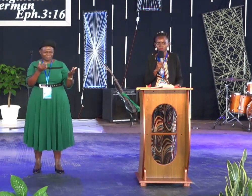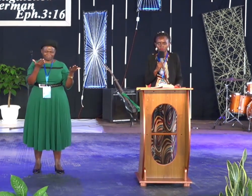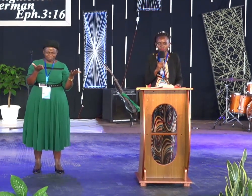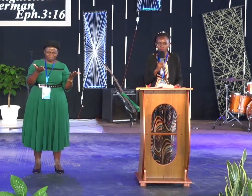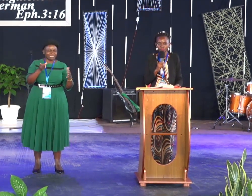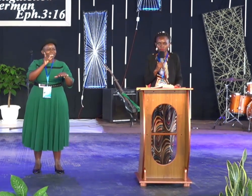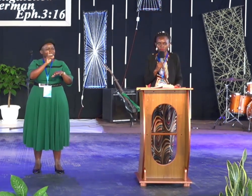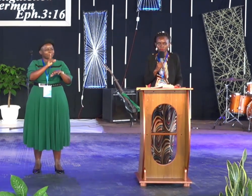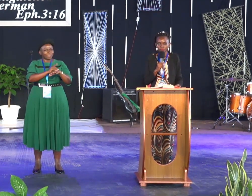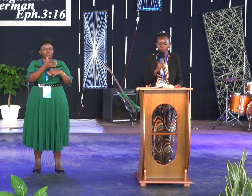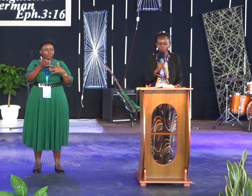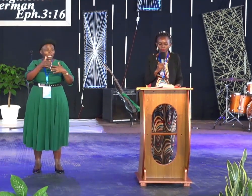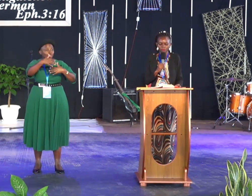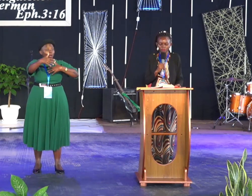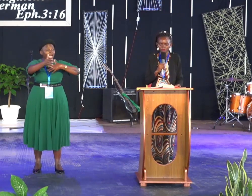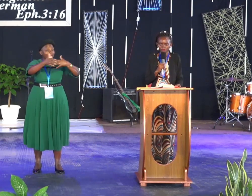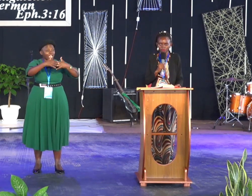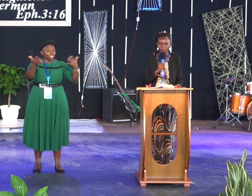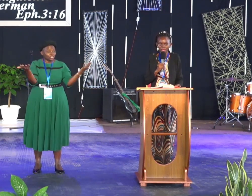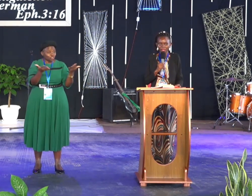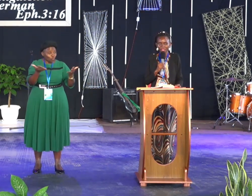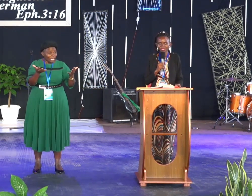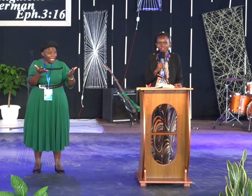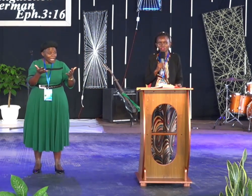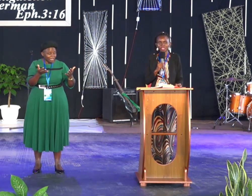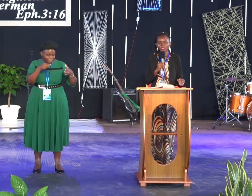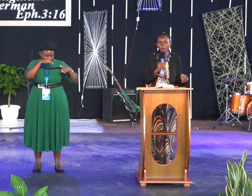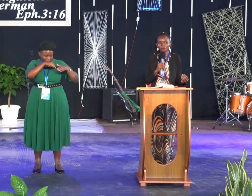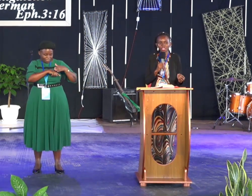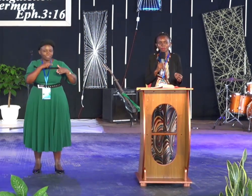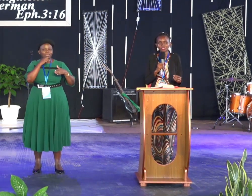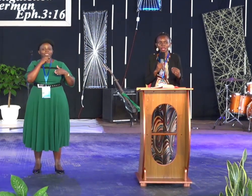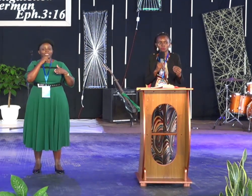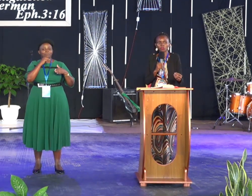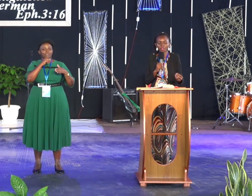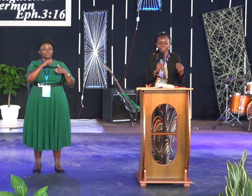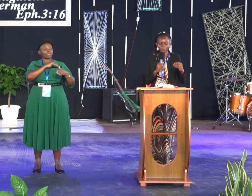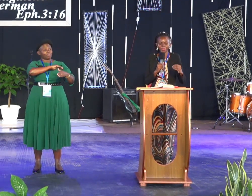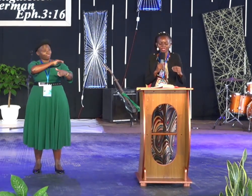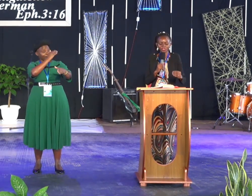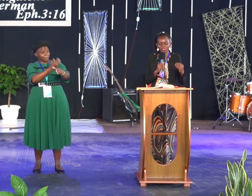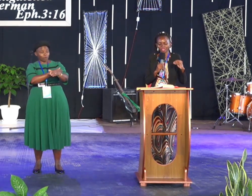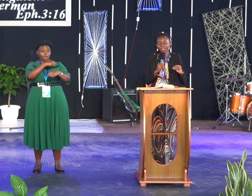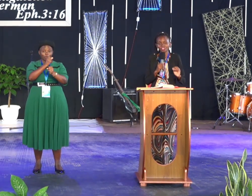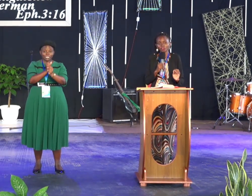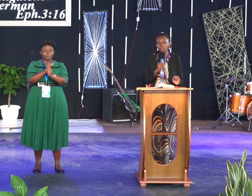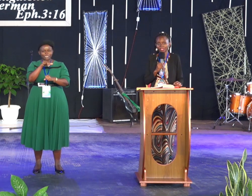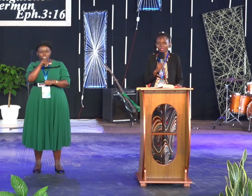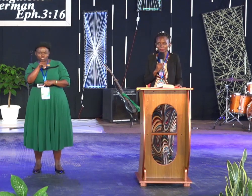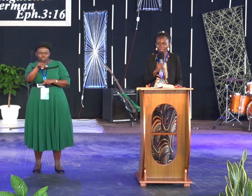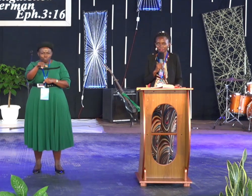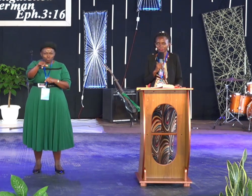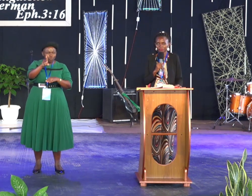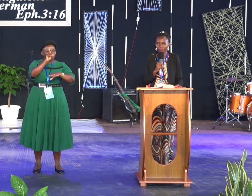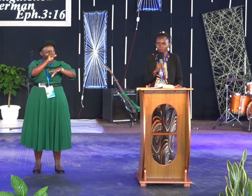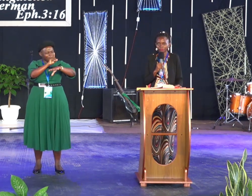kisinziira ku engine ye muntu w'omunda. He understood that the power that makes man walk is dependent on the engine called the